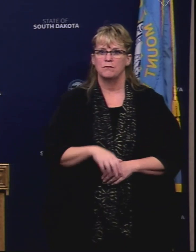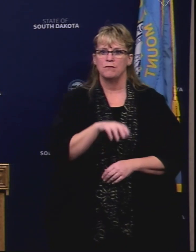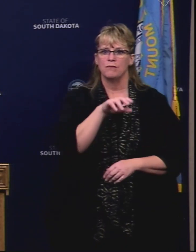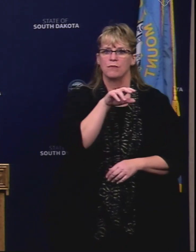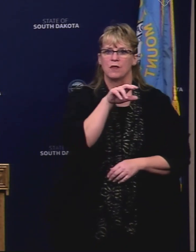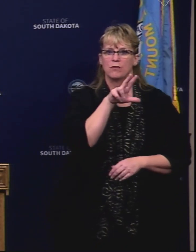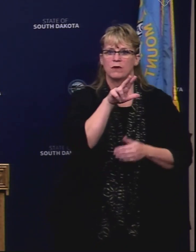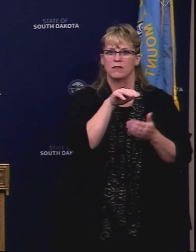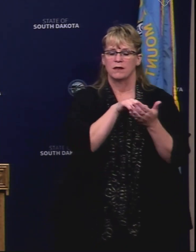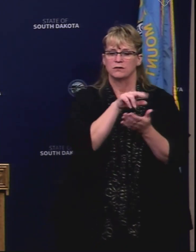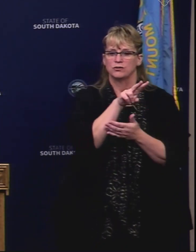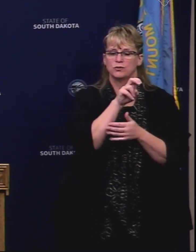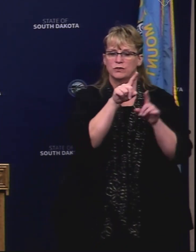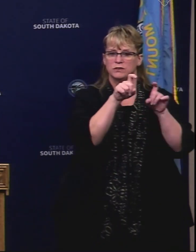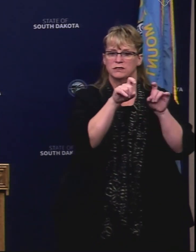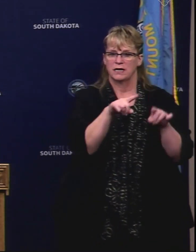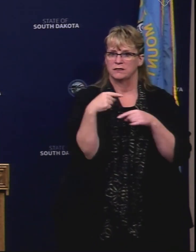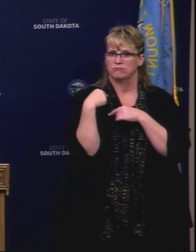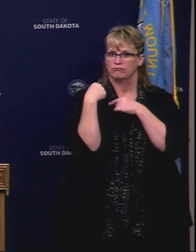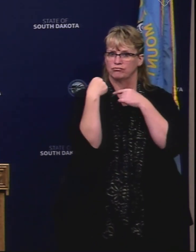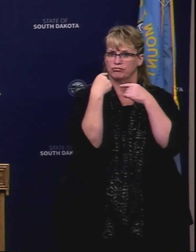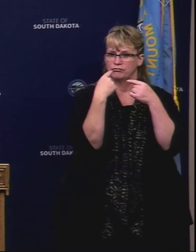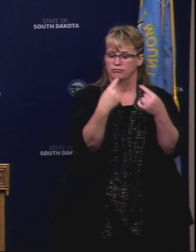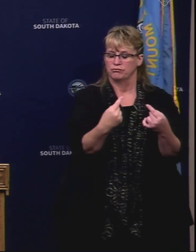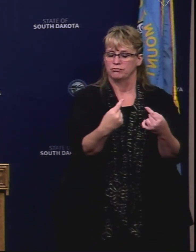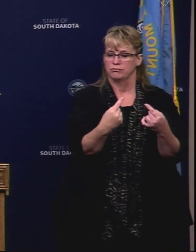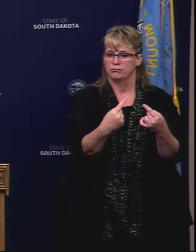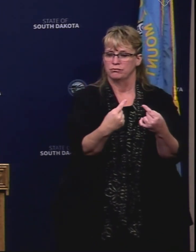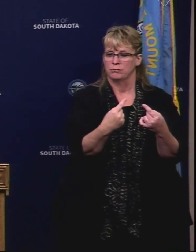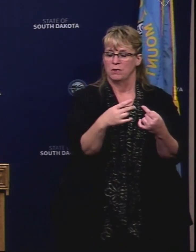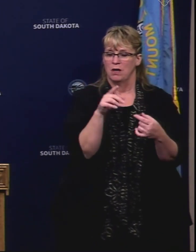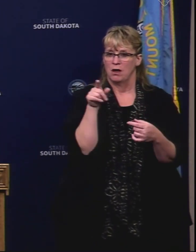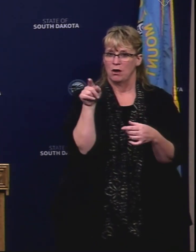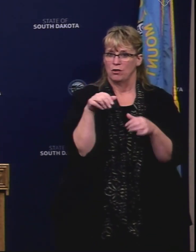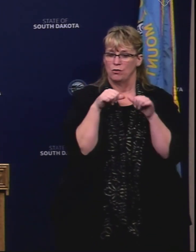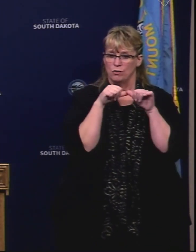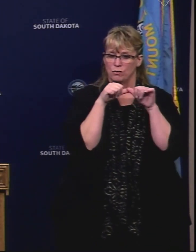3,200 tests done so far. Are you continuing